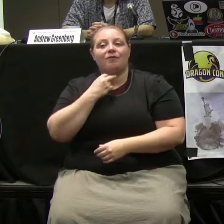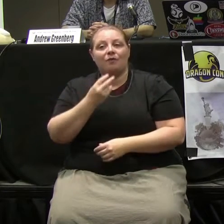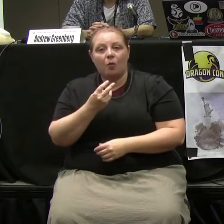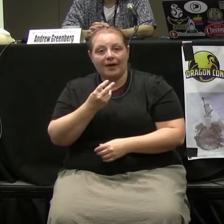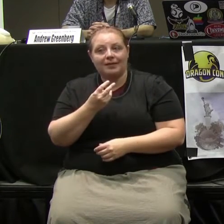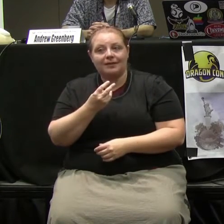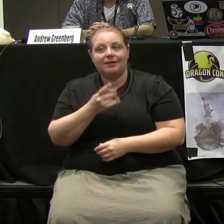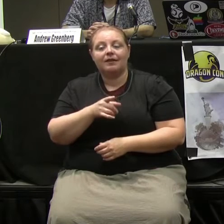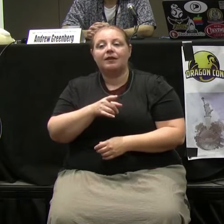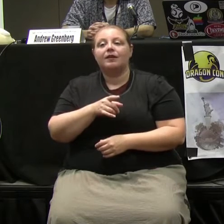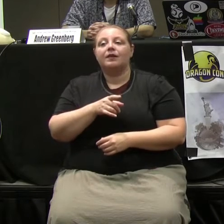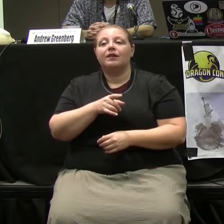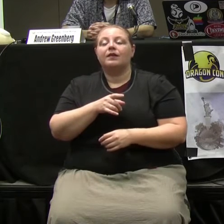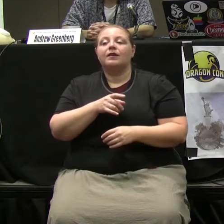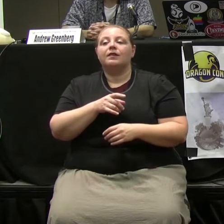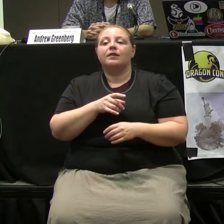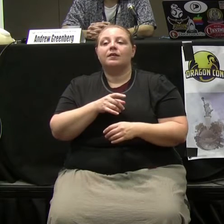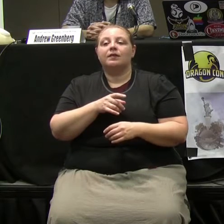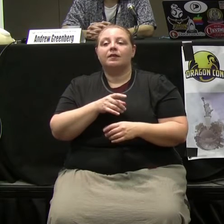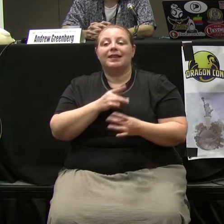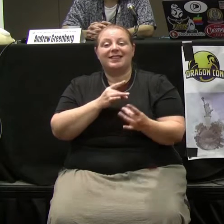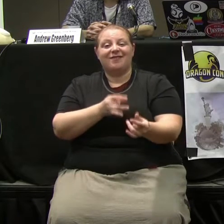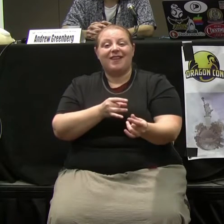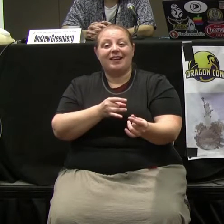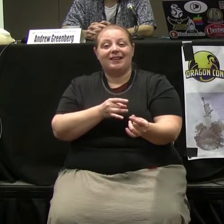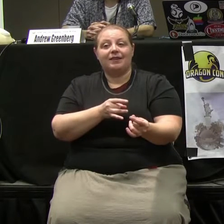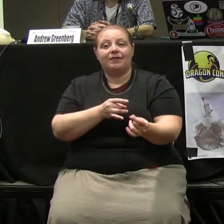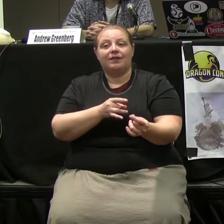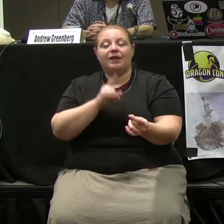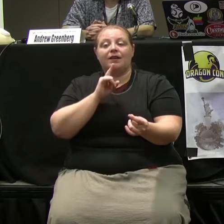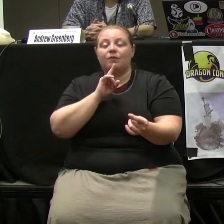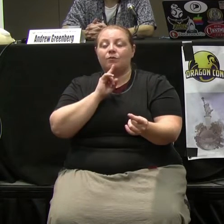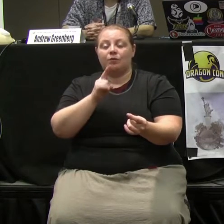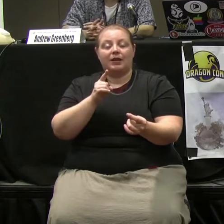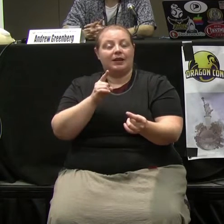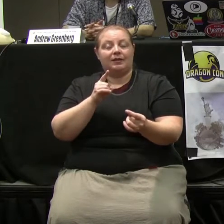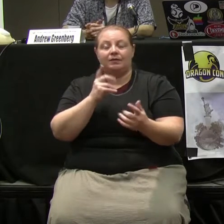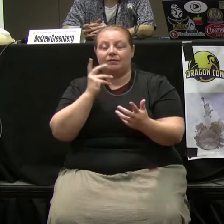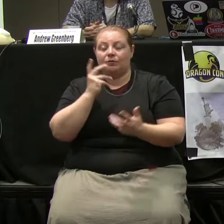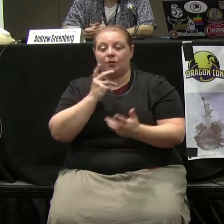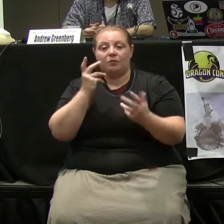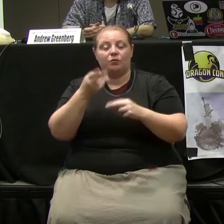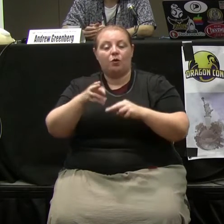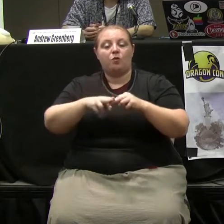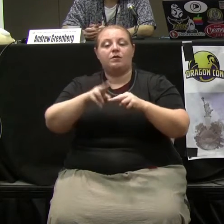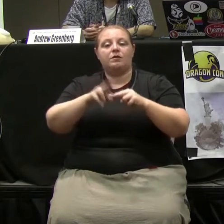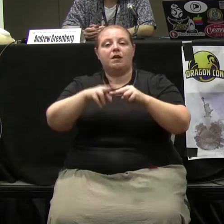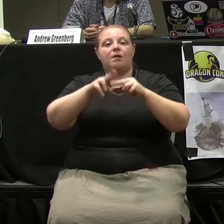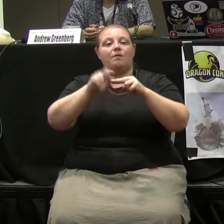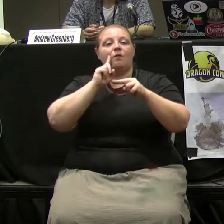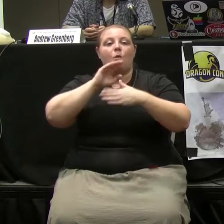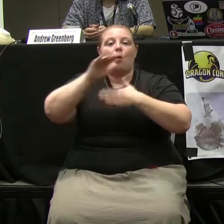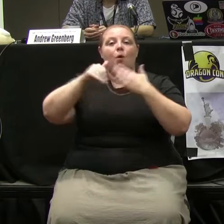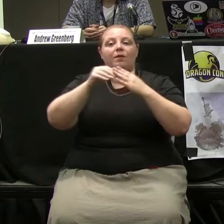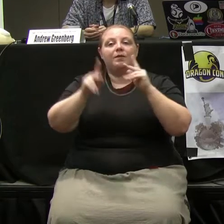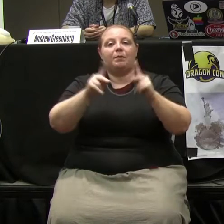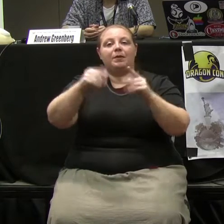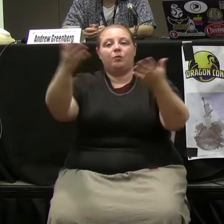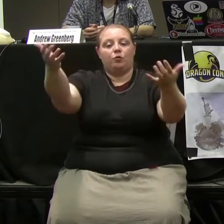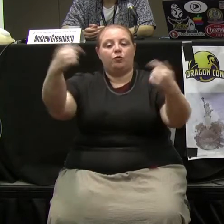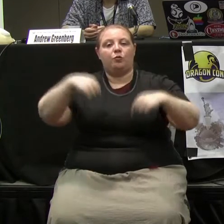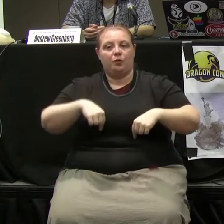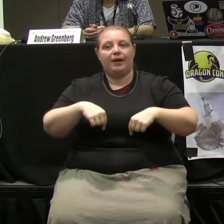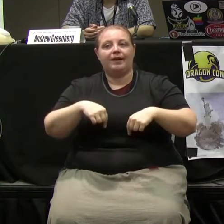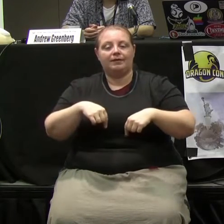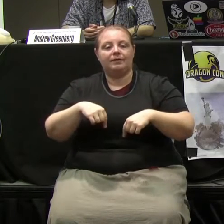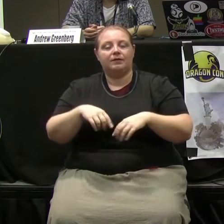that's actually effective, is really multiplied under the Gold Dome, and it goes up by every single individual you can bring out. And